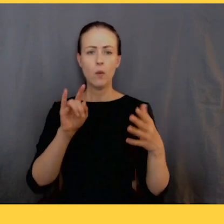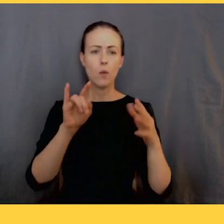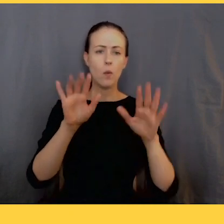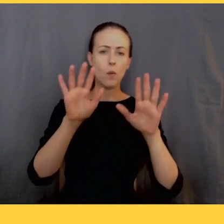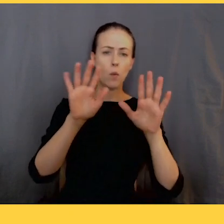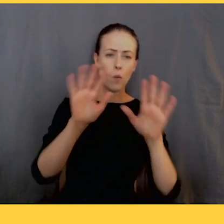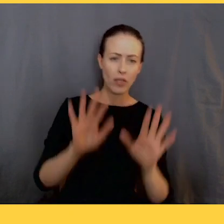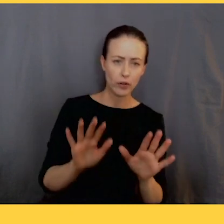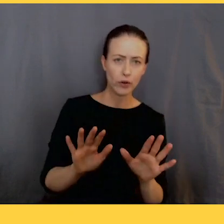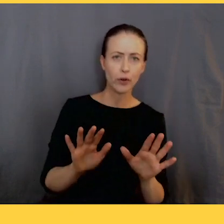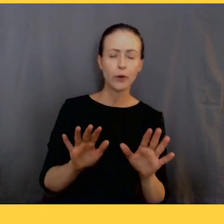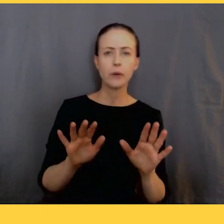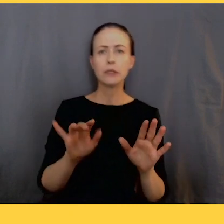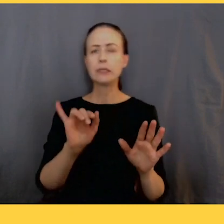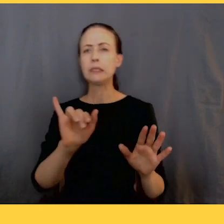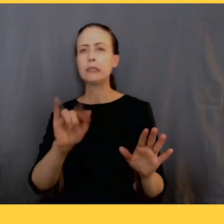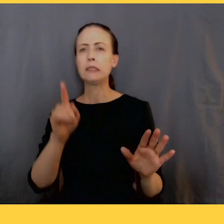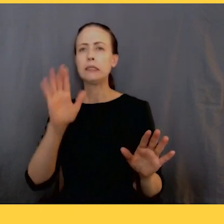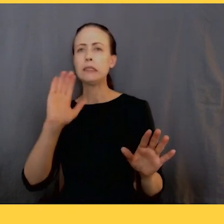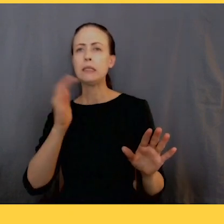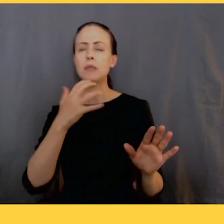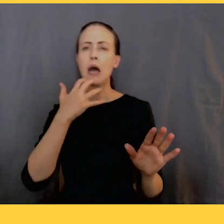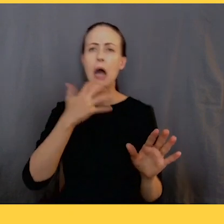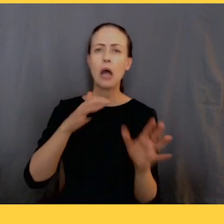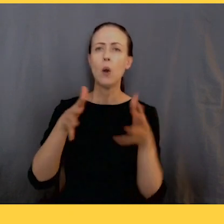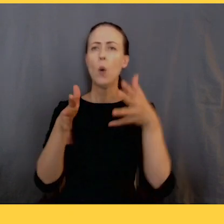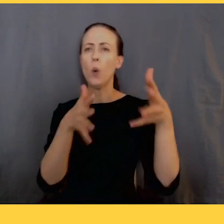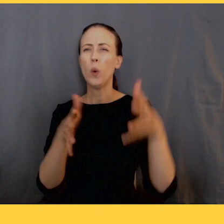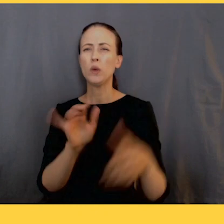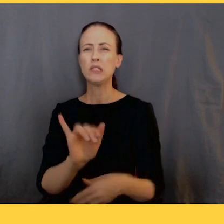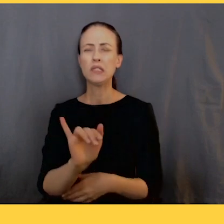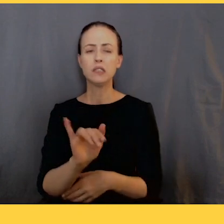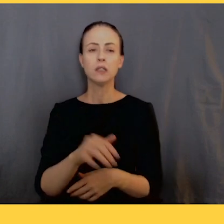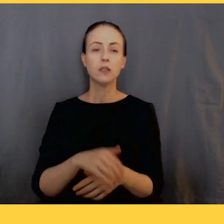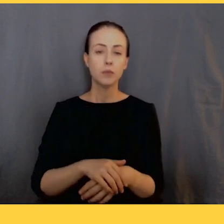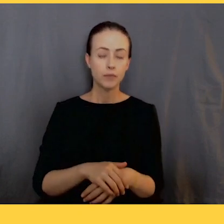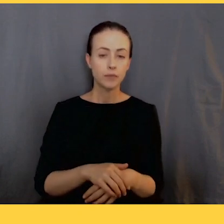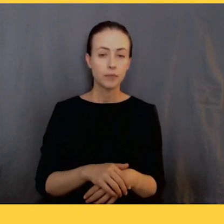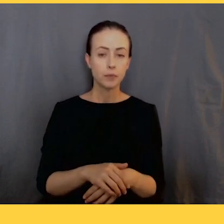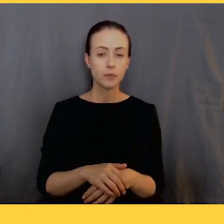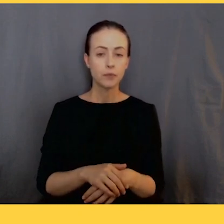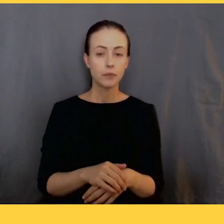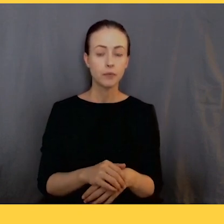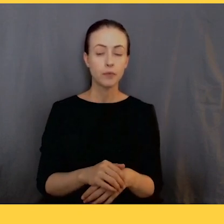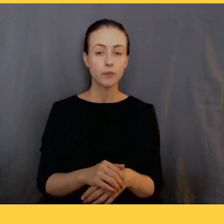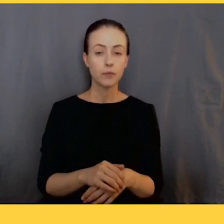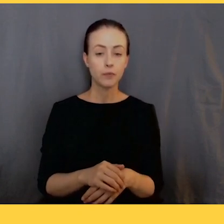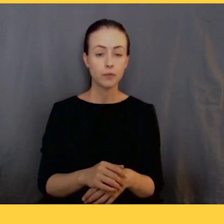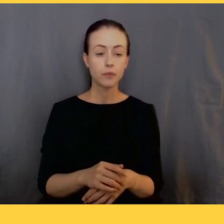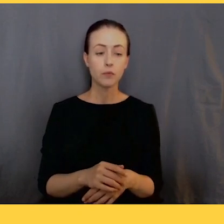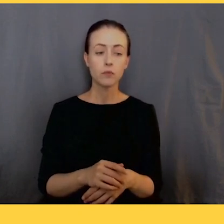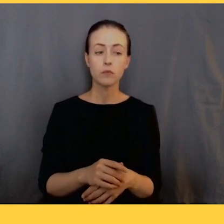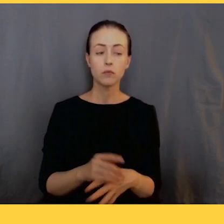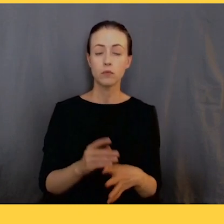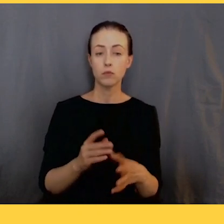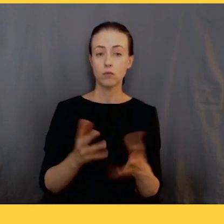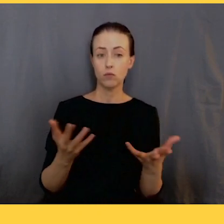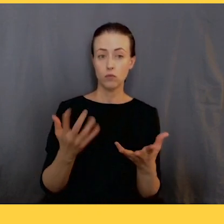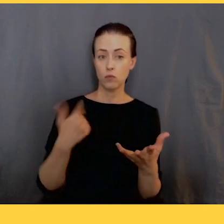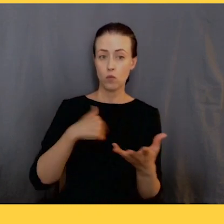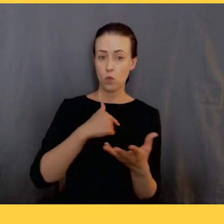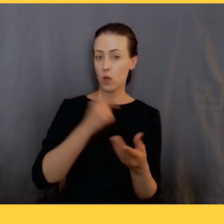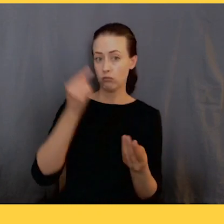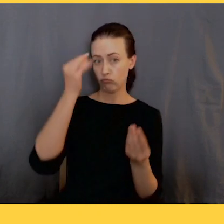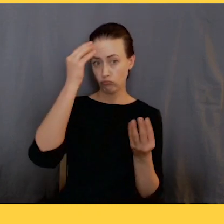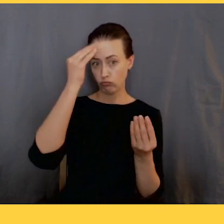prevailing and all anticipated weather conditions. So some of the factors we considered in deciding when to